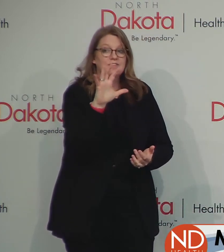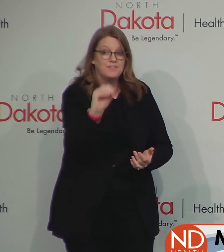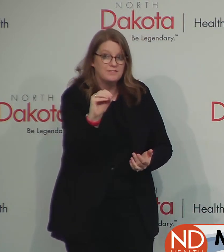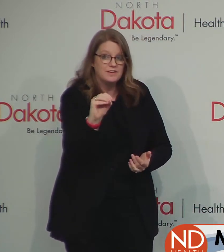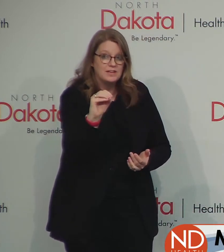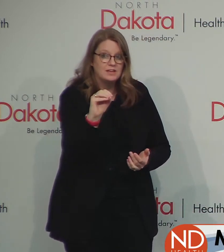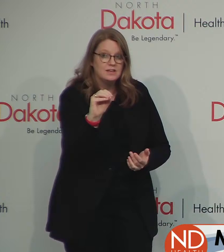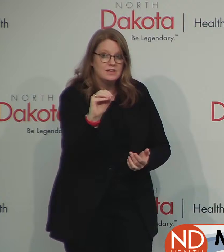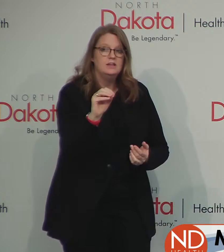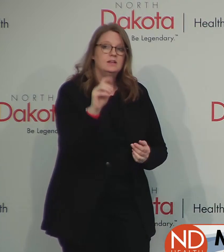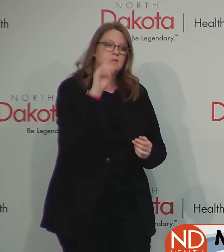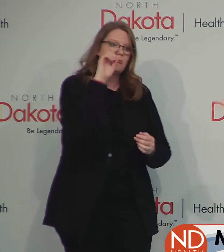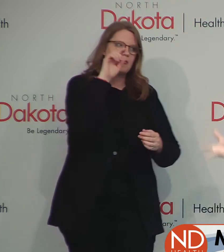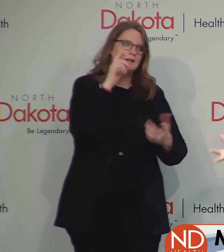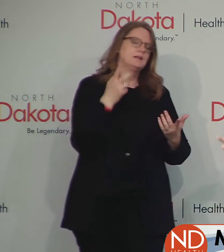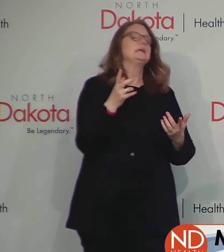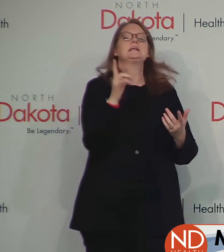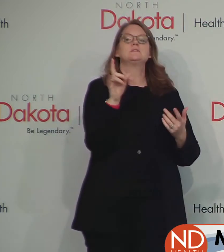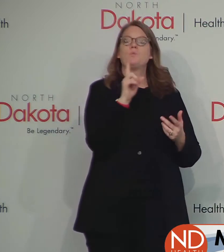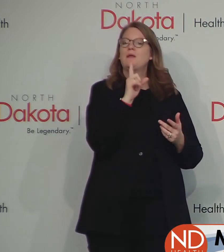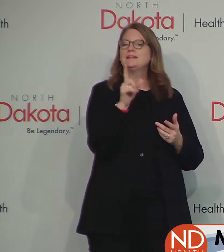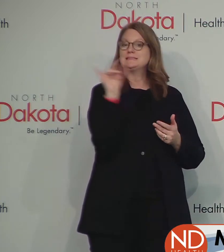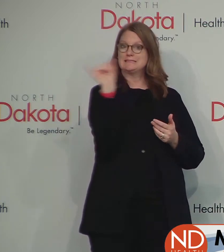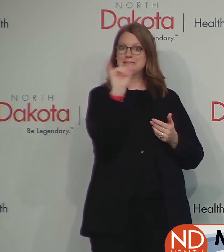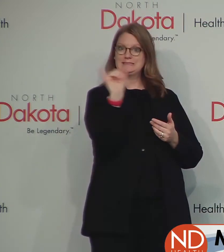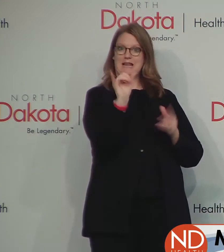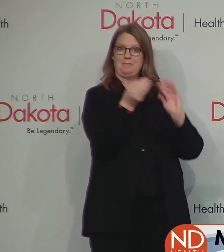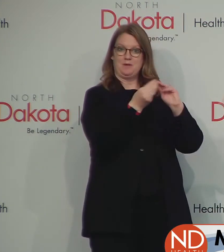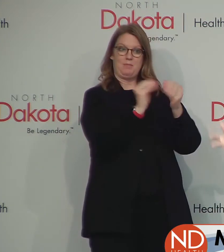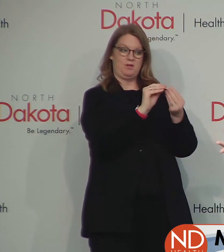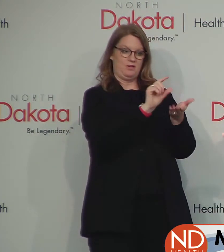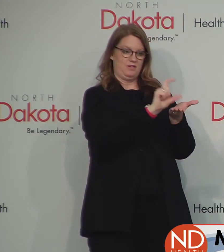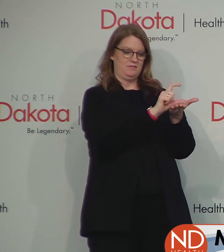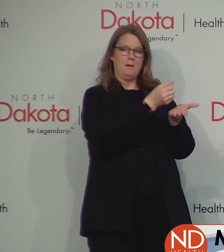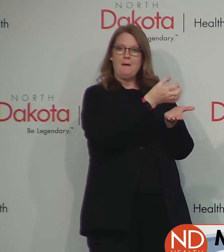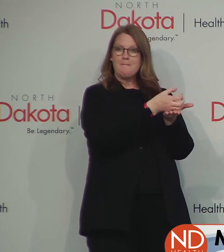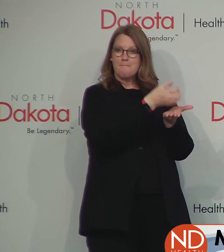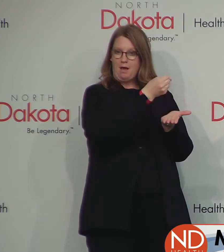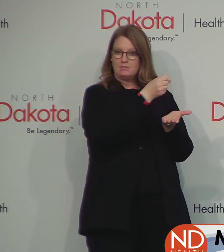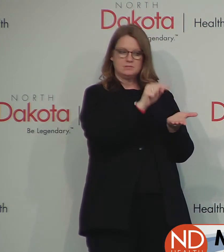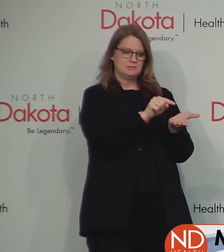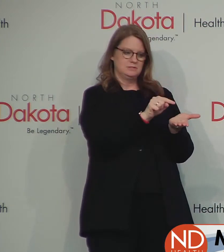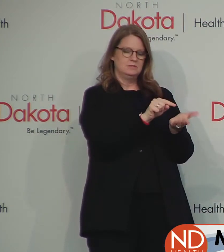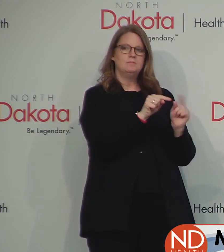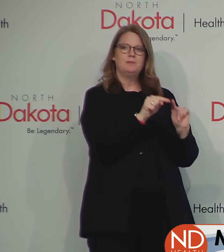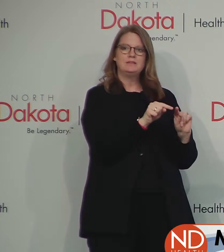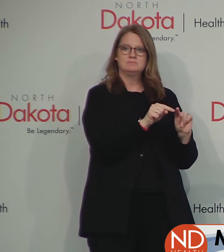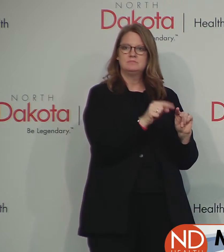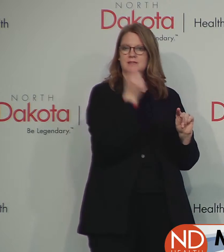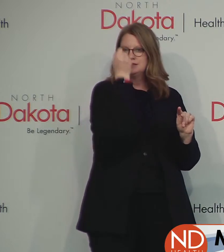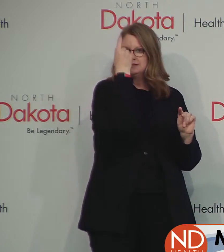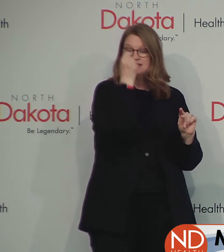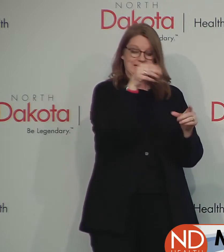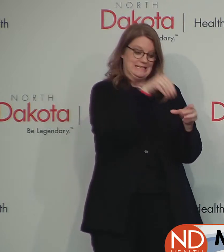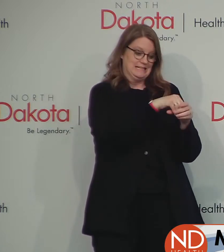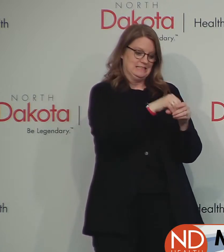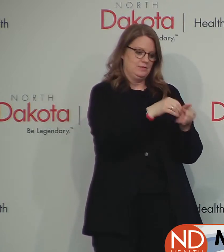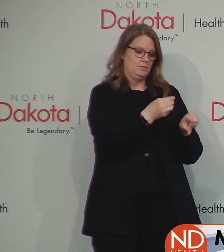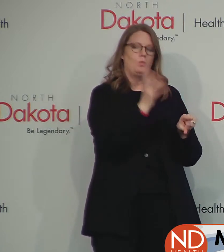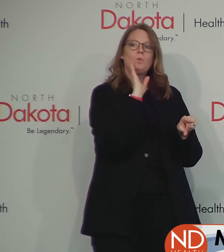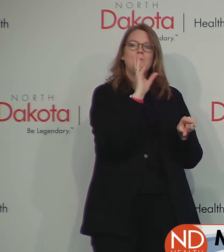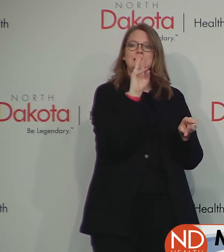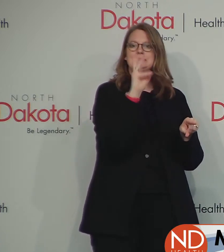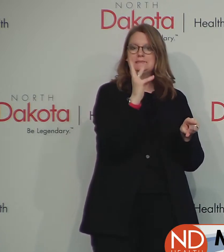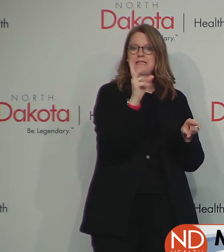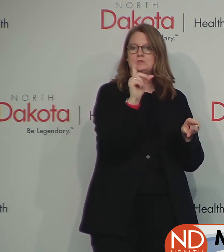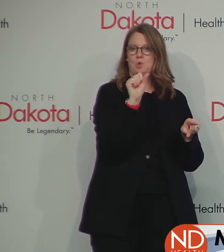5,850. But it's really, we're getting the same amount of vaccine. It's just being accounted for as there will be 6 doses in every